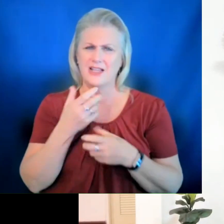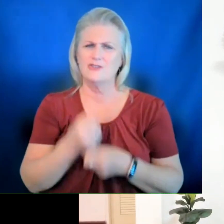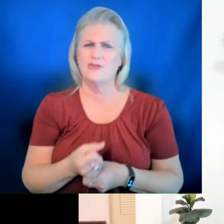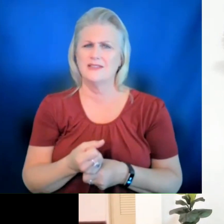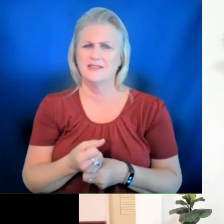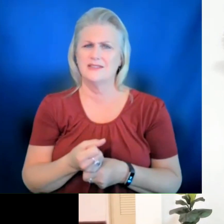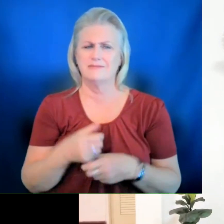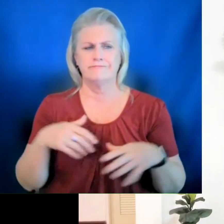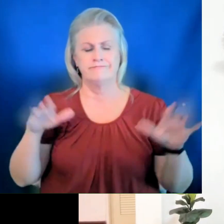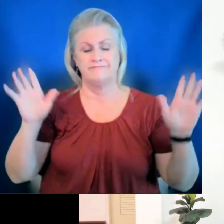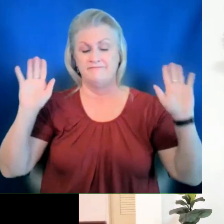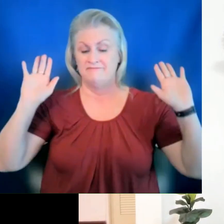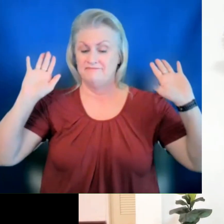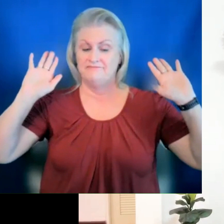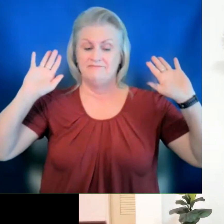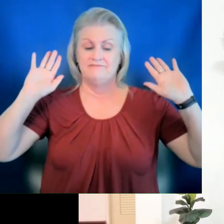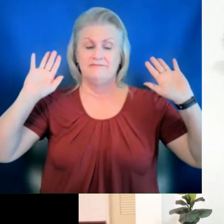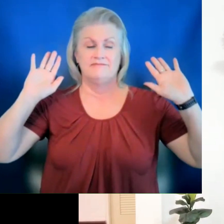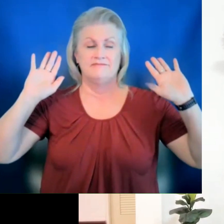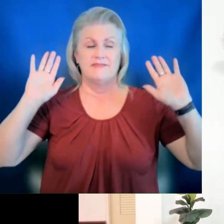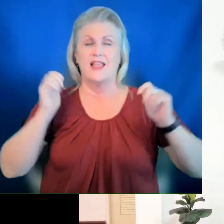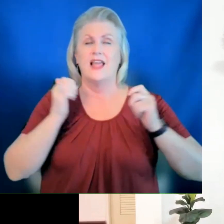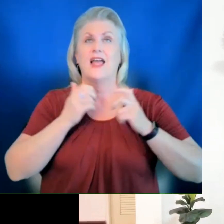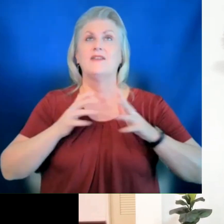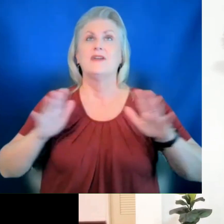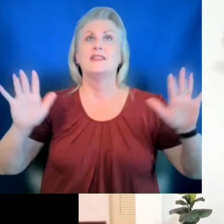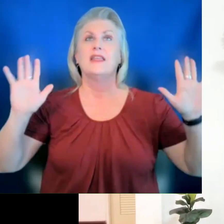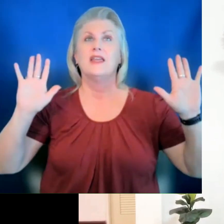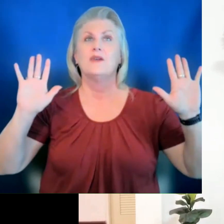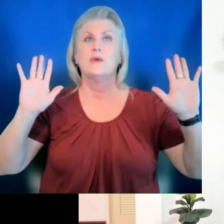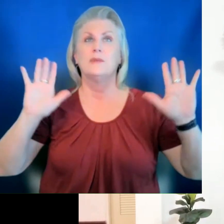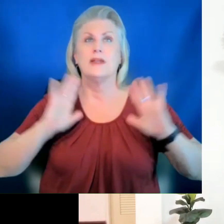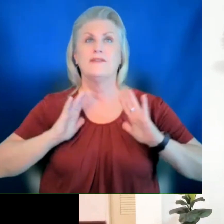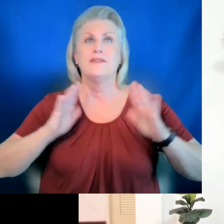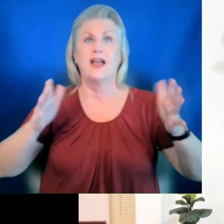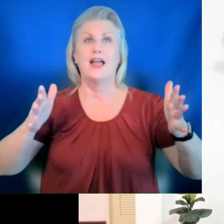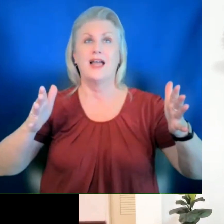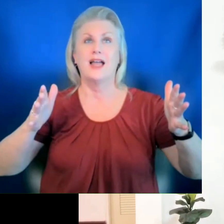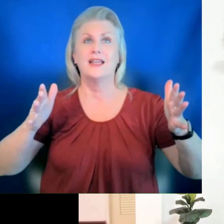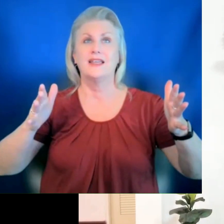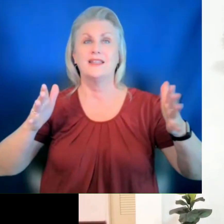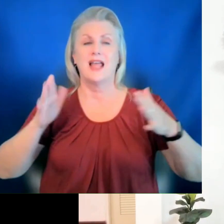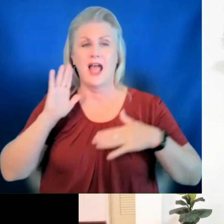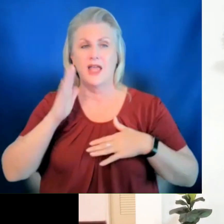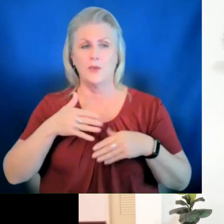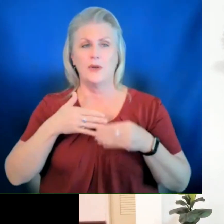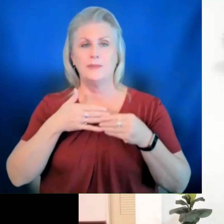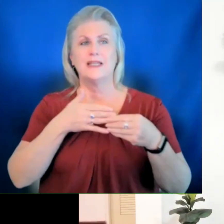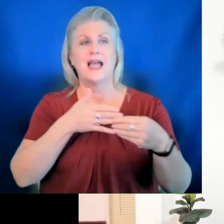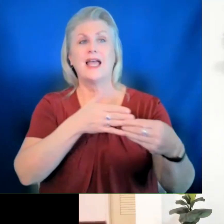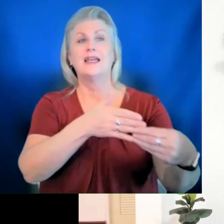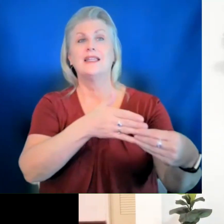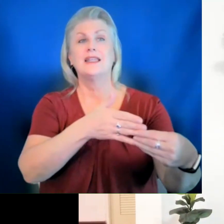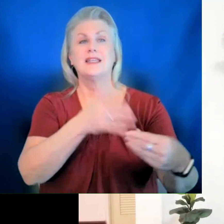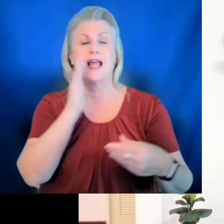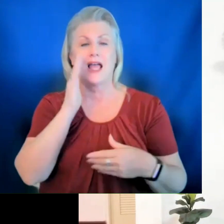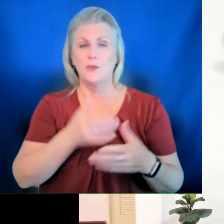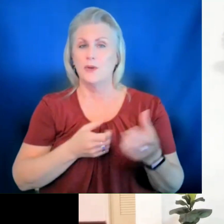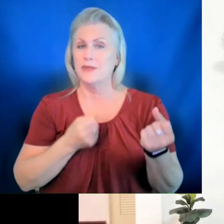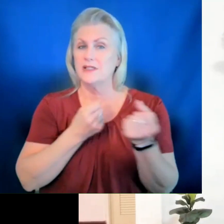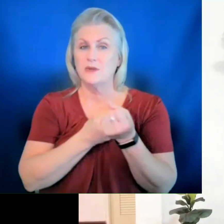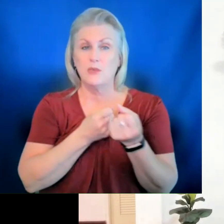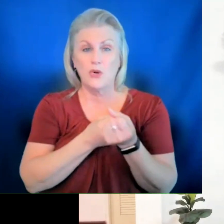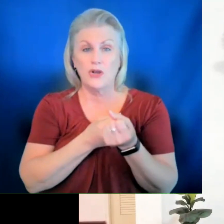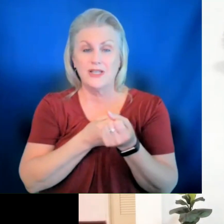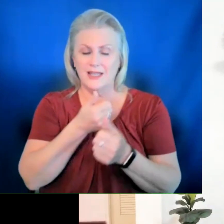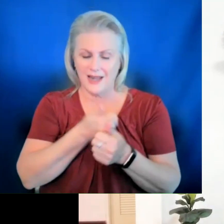me. And I am going to follow, and I trust and I surrender that I am going to be guided, I am